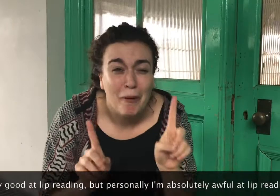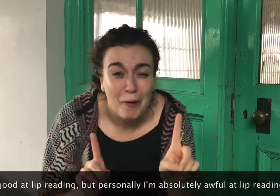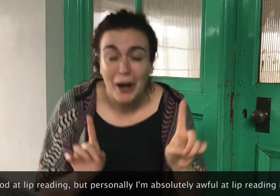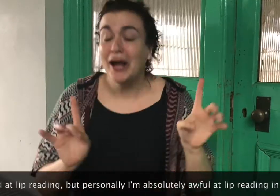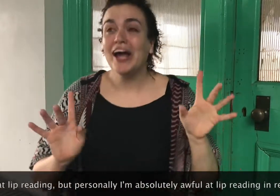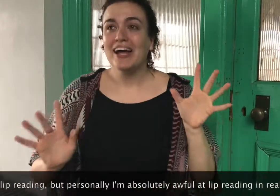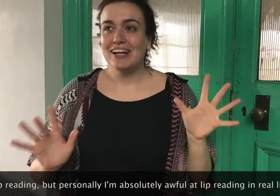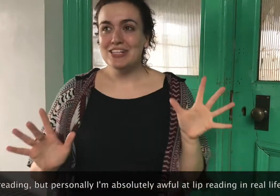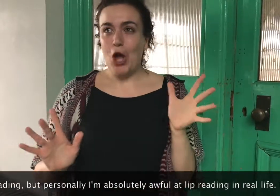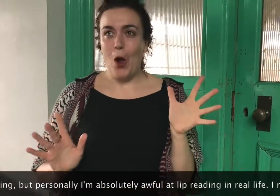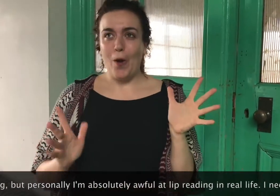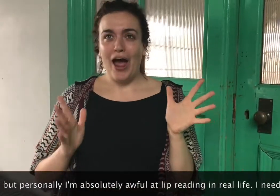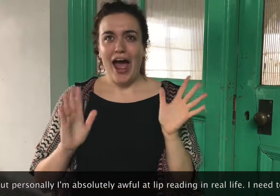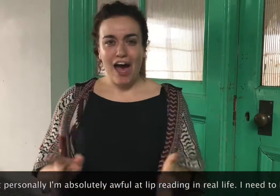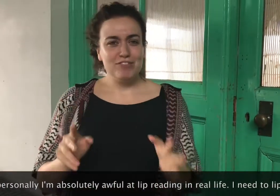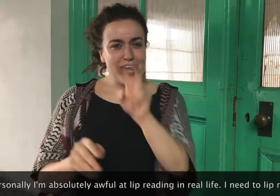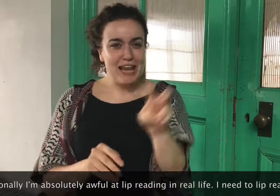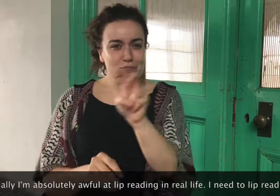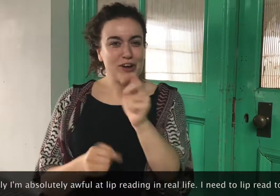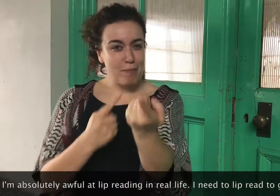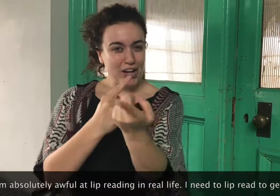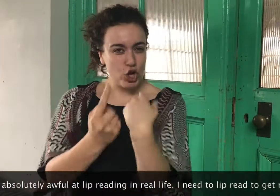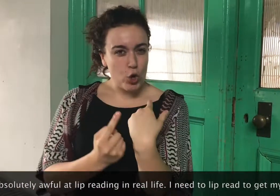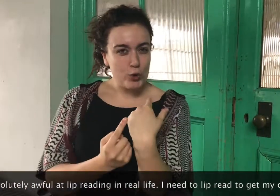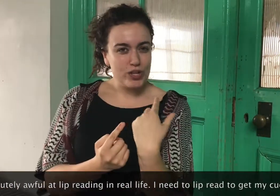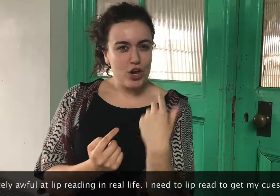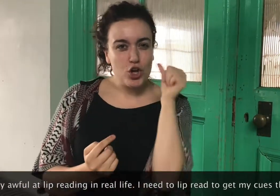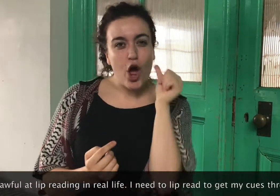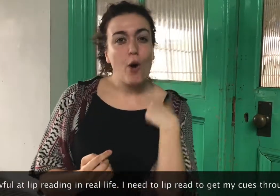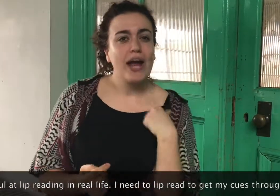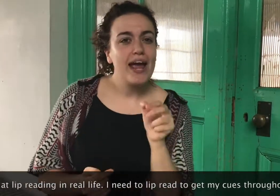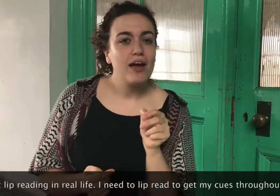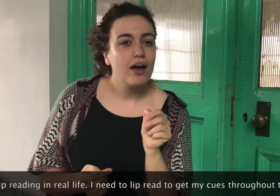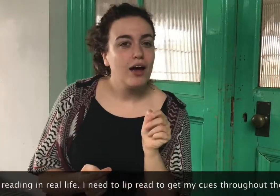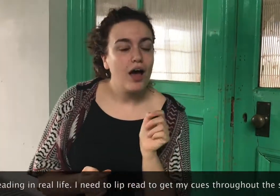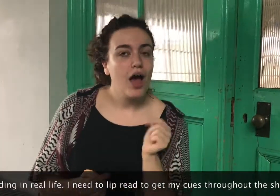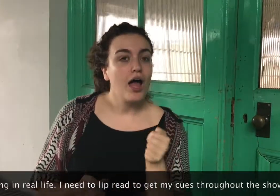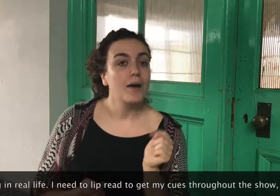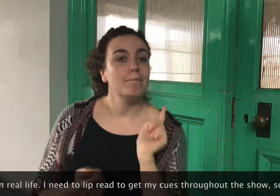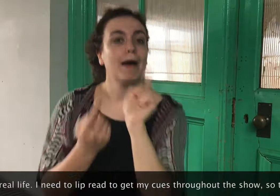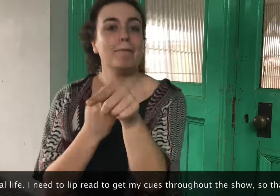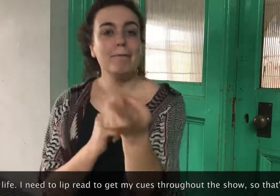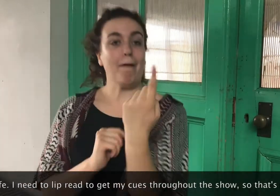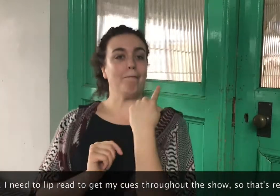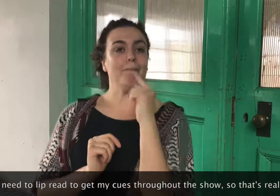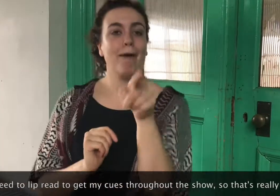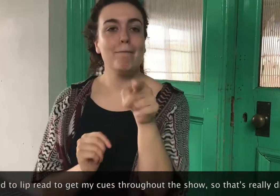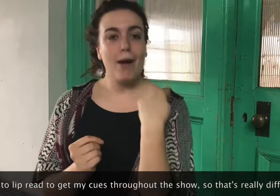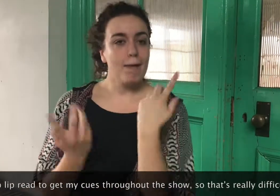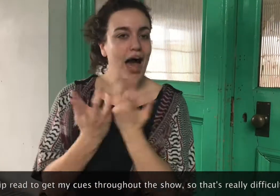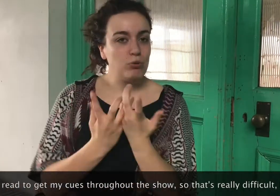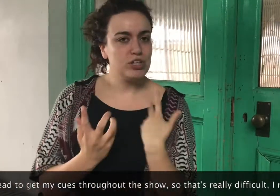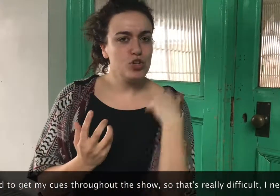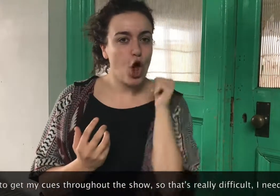Personally, I'm absolutely awful at lip reading in real life. I need to lip read to get my cues throughout the